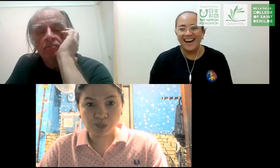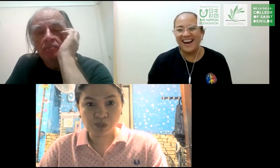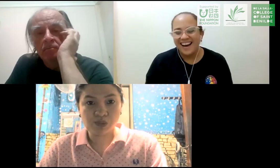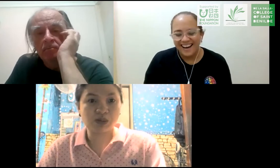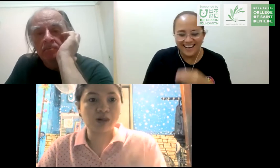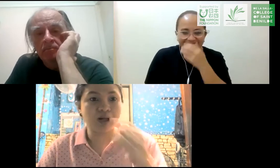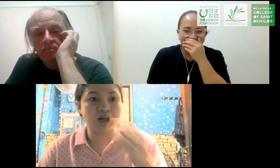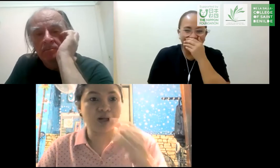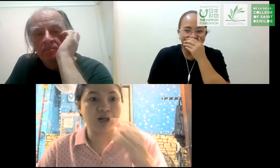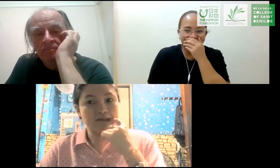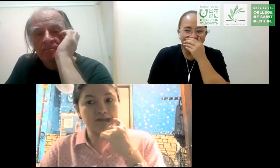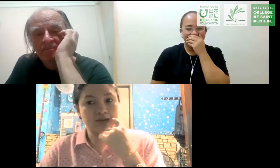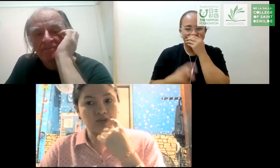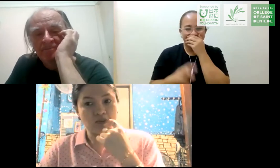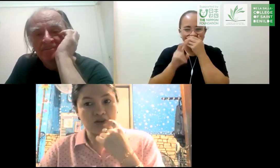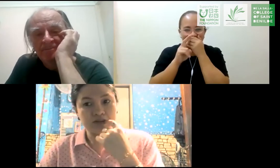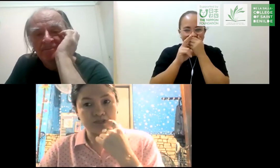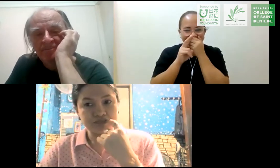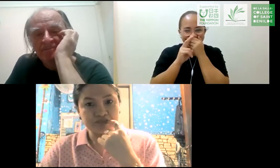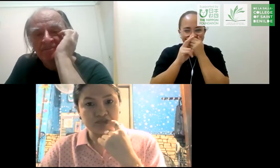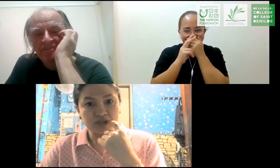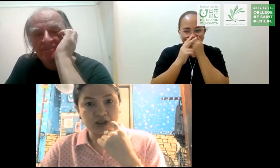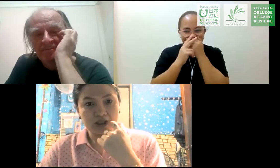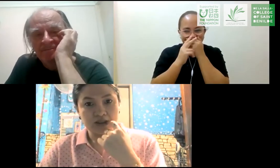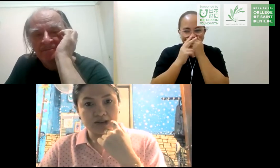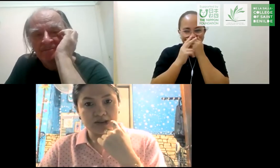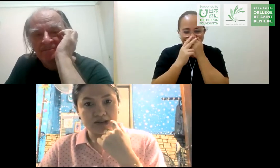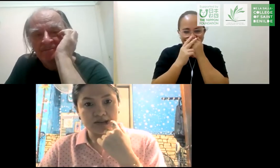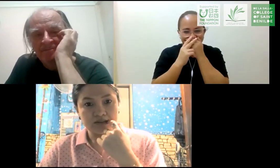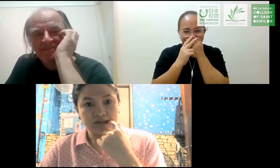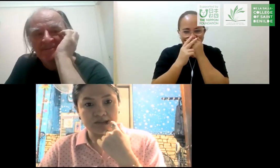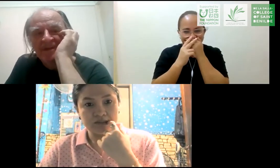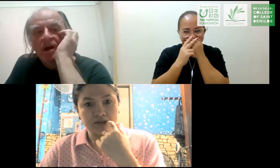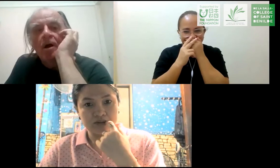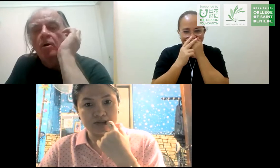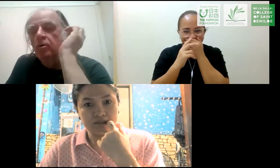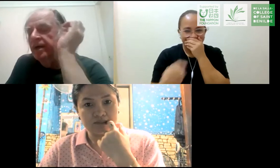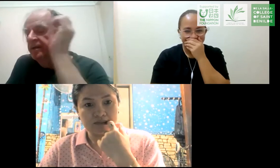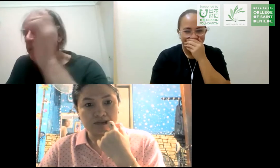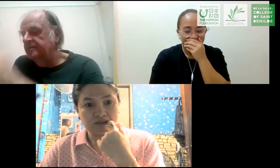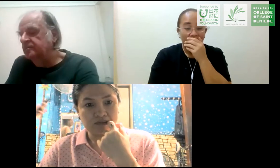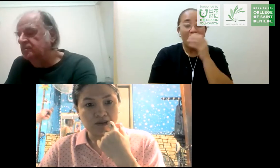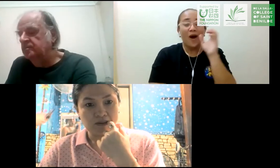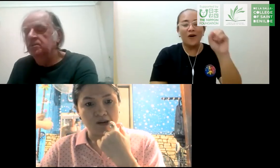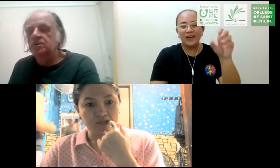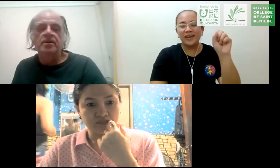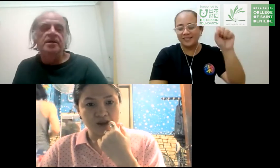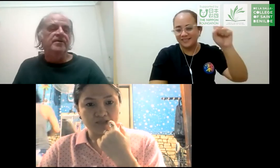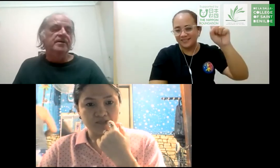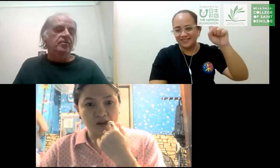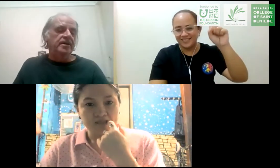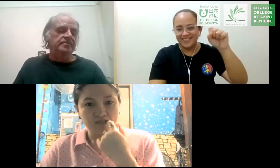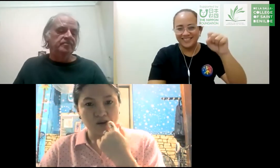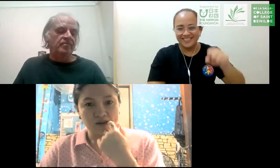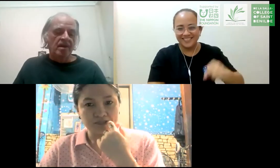Oh, Peeps is saying, so we didn't get into groups yet. I thought we were just on break. Oh, okay, yeah. So that's